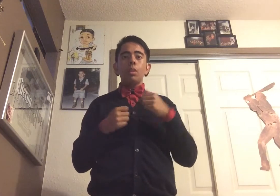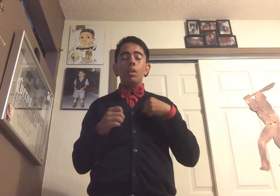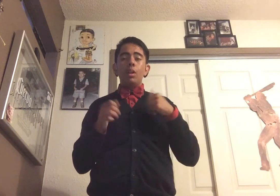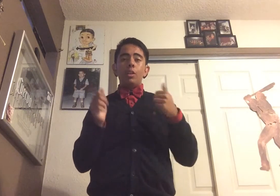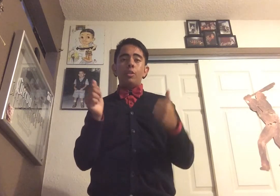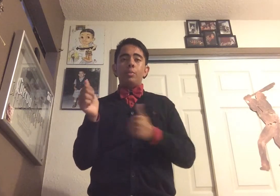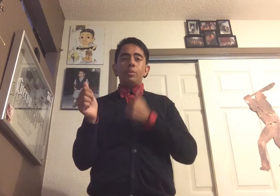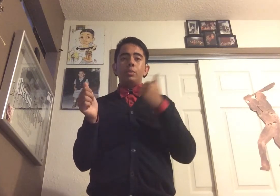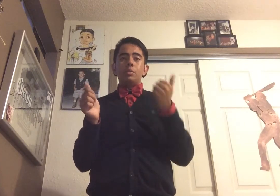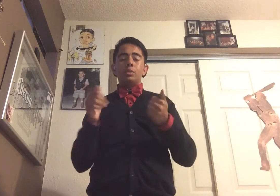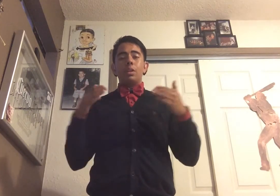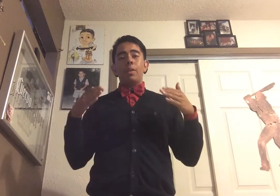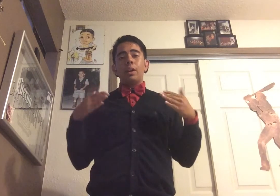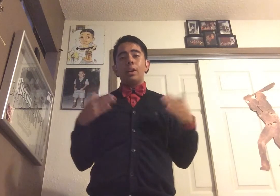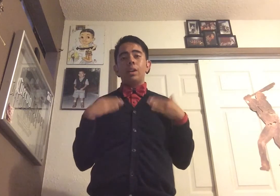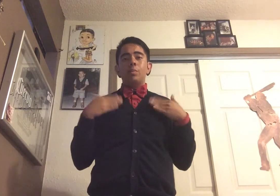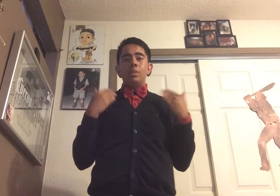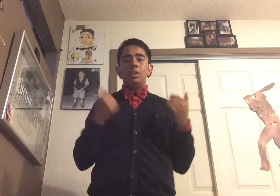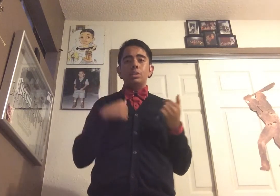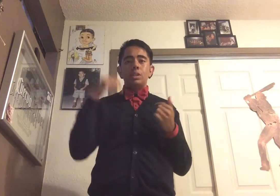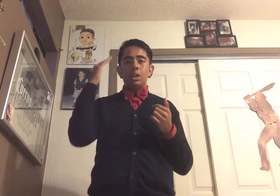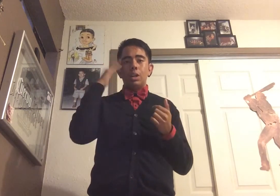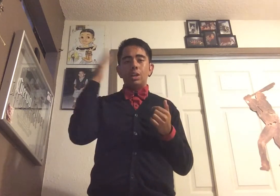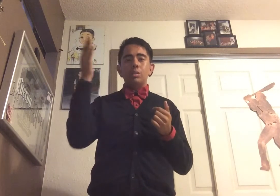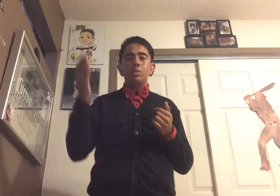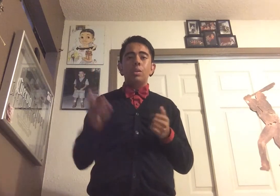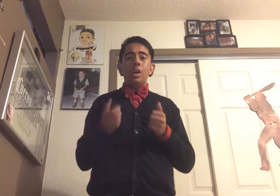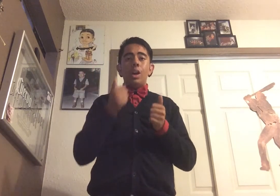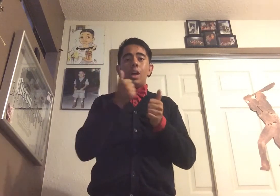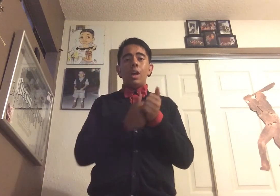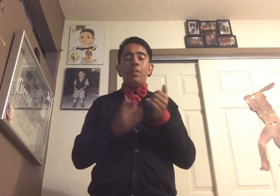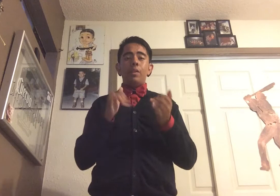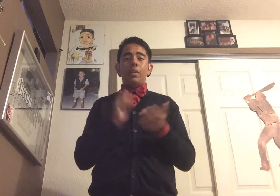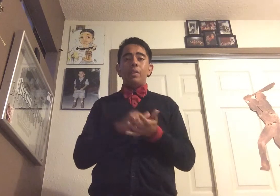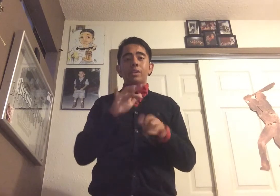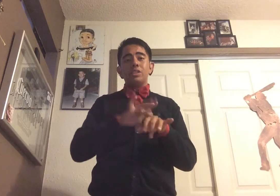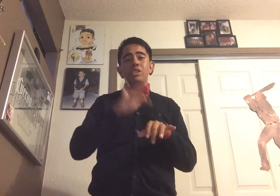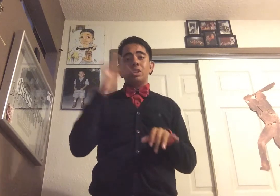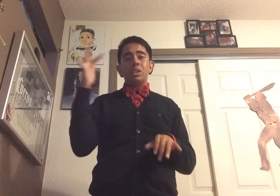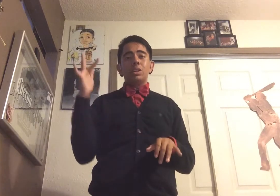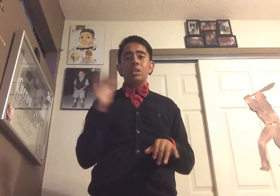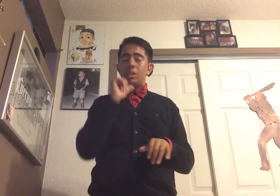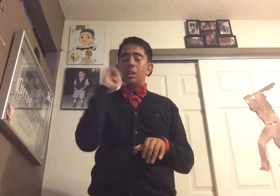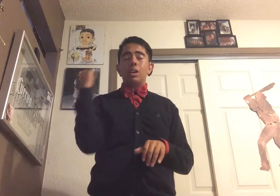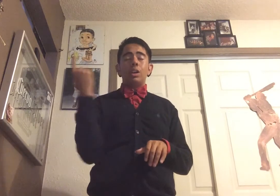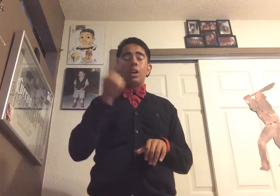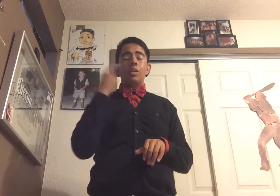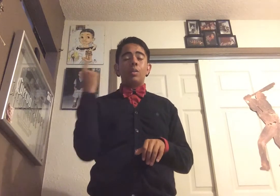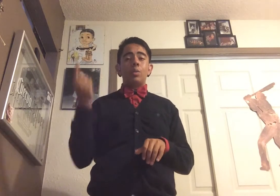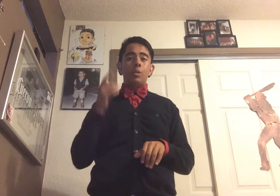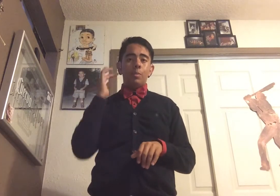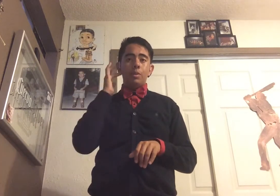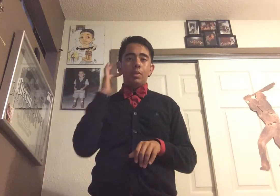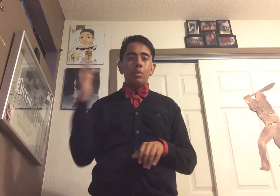gonna pursue the happiness, and I know everything is shining, always gonna be gold.